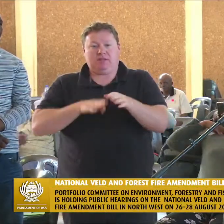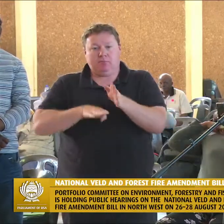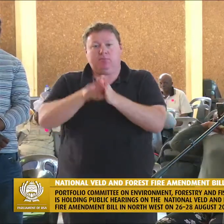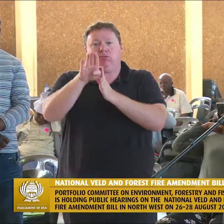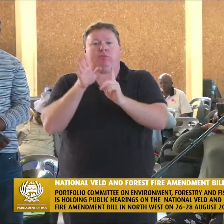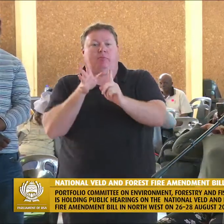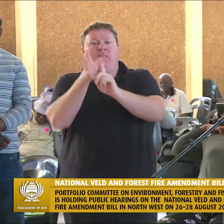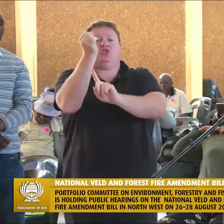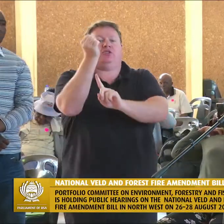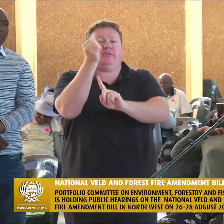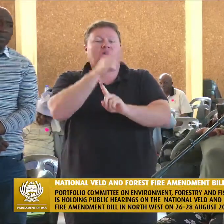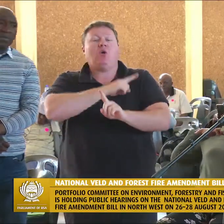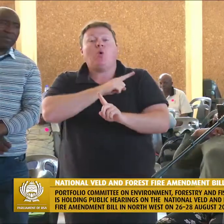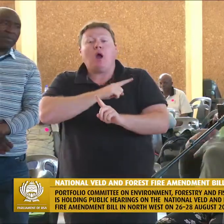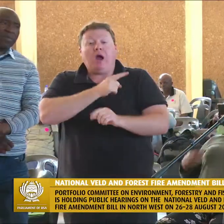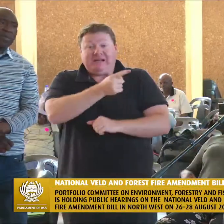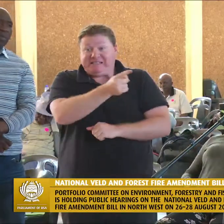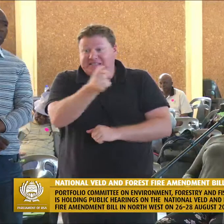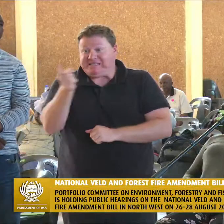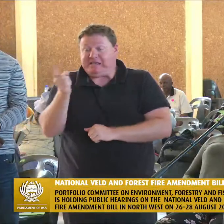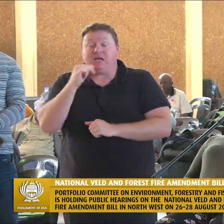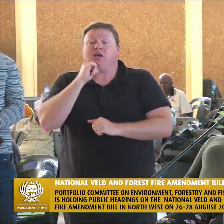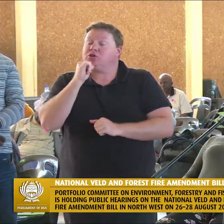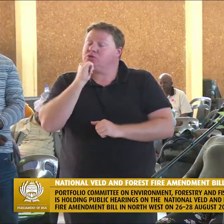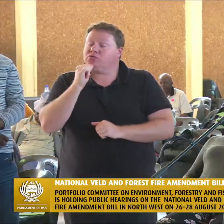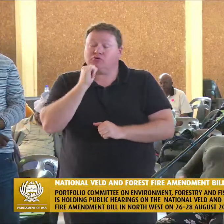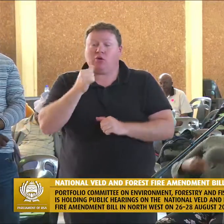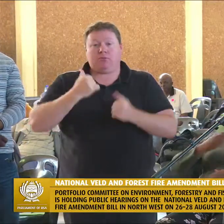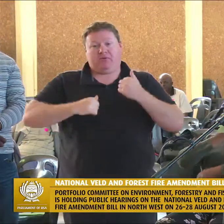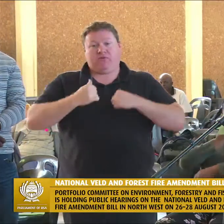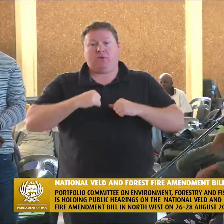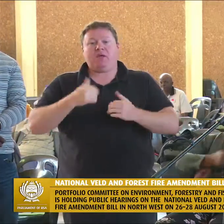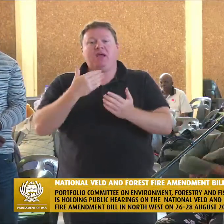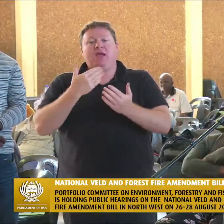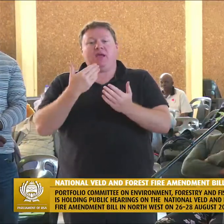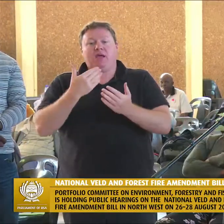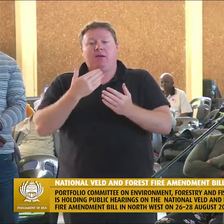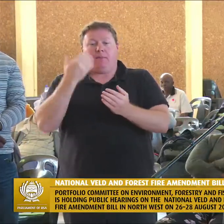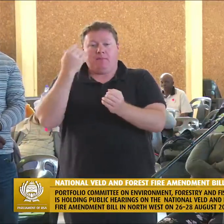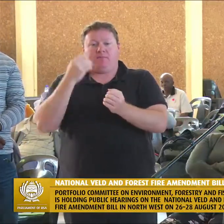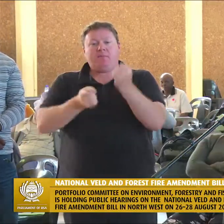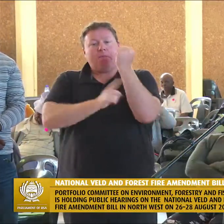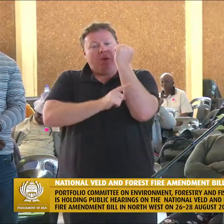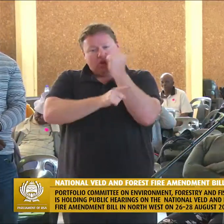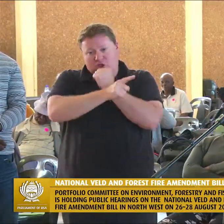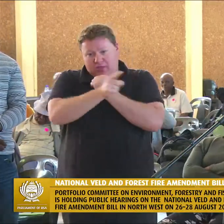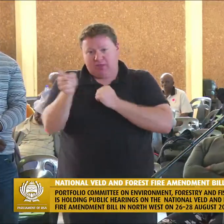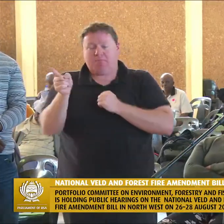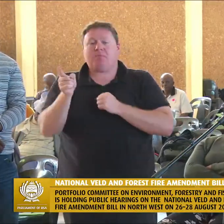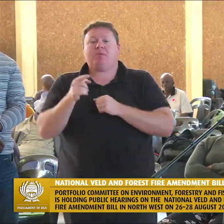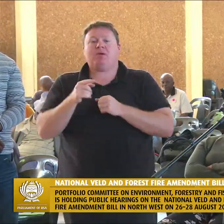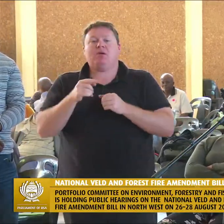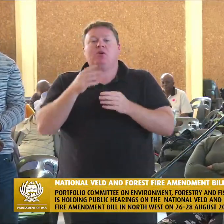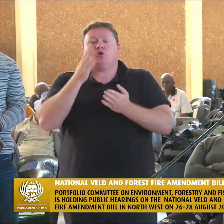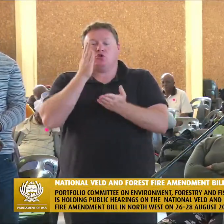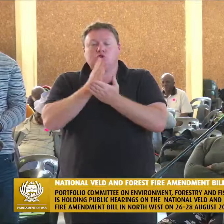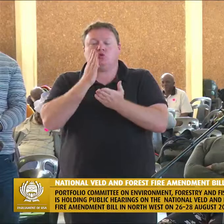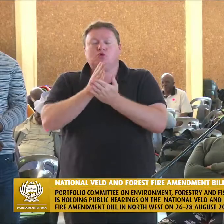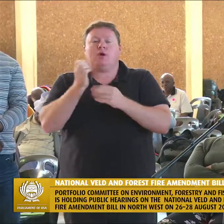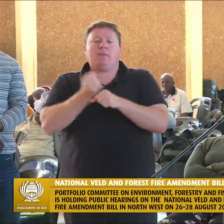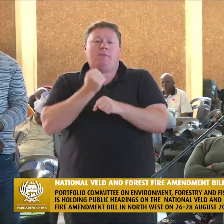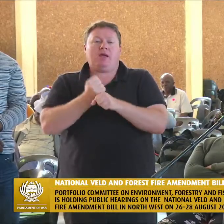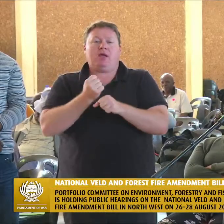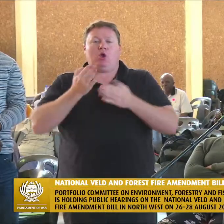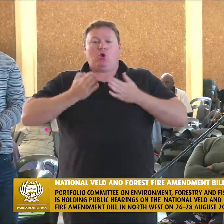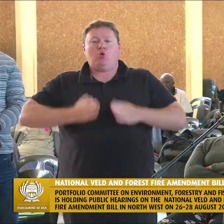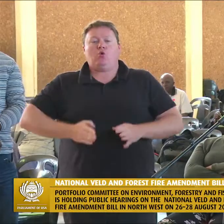that if people are not performing they can be held accountable and there is a rightful human resource process to replace those people